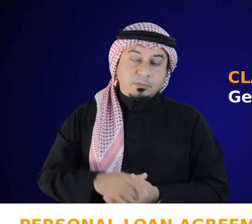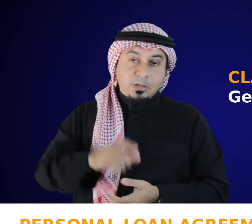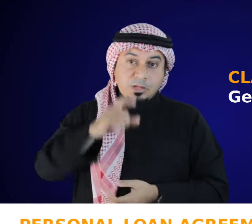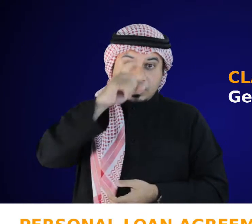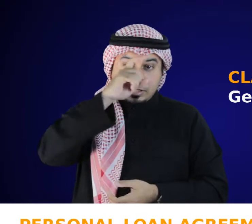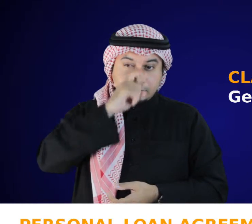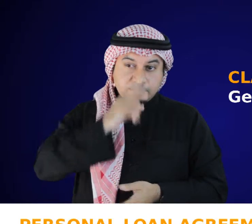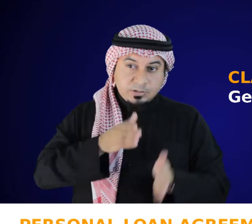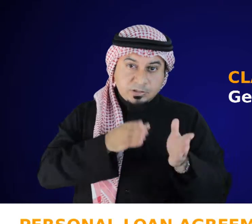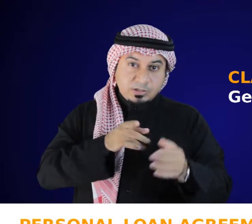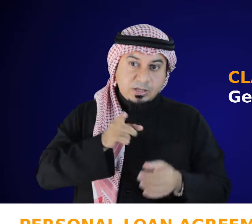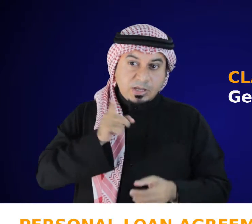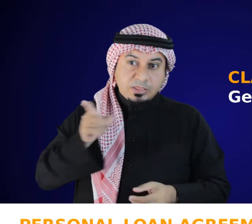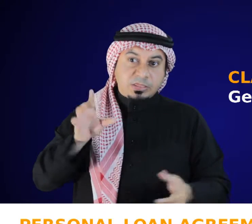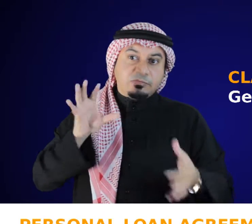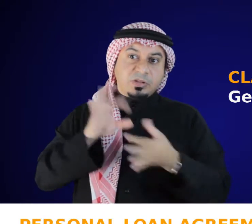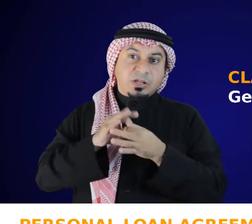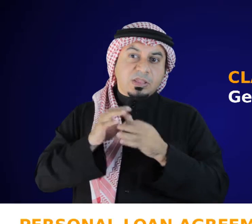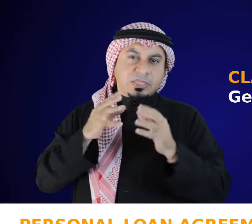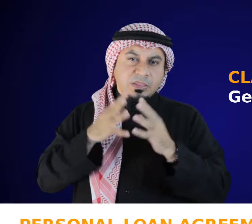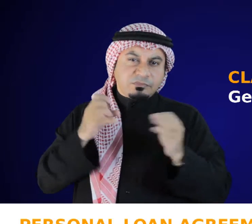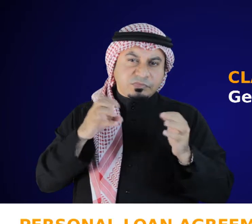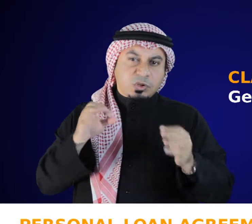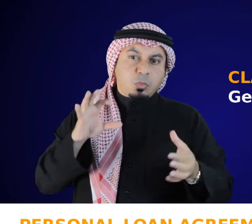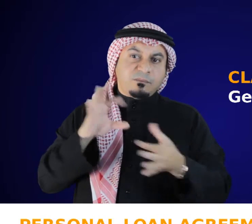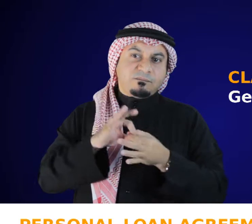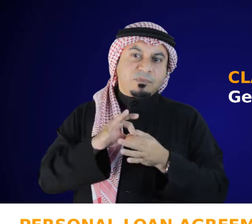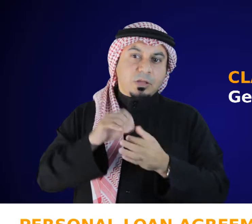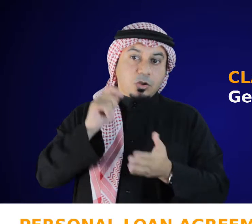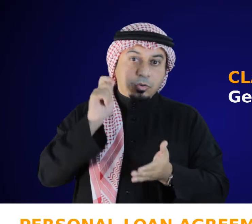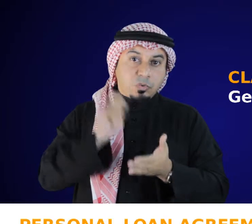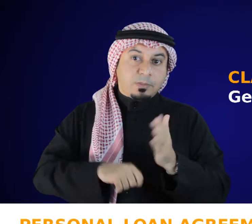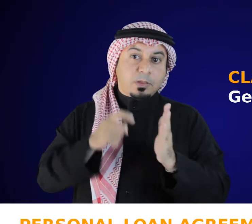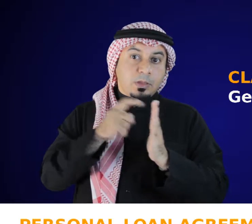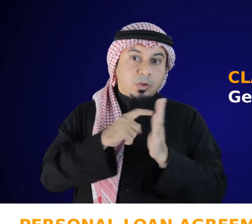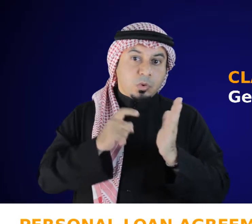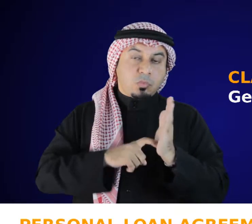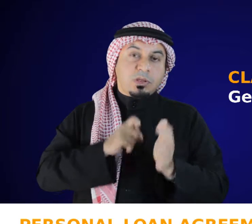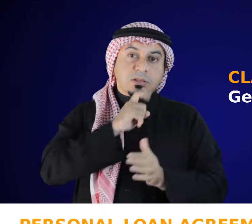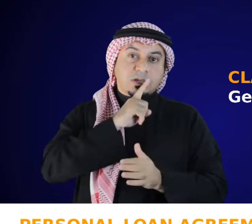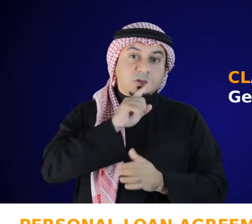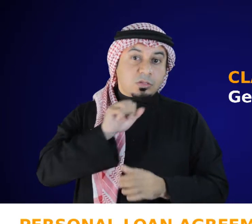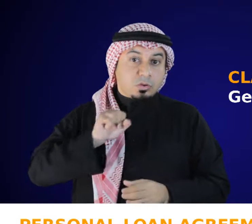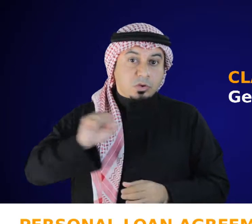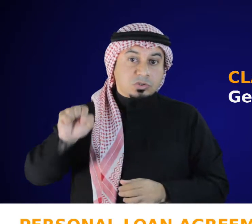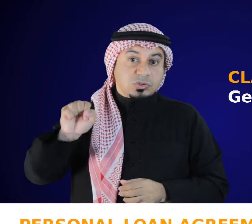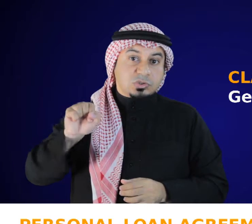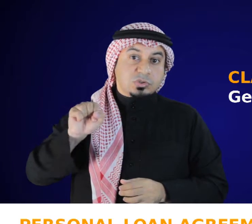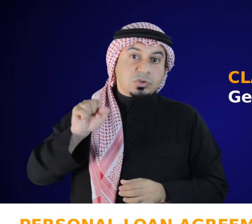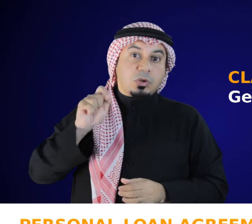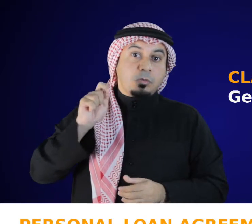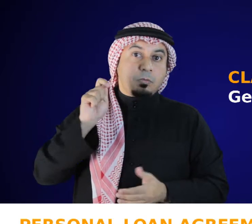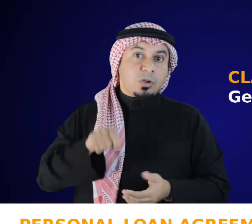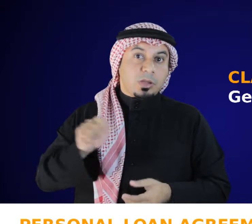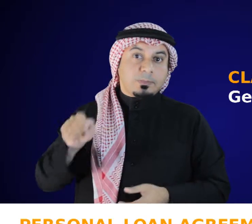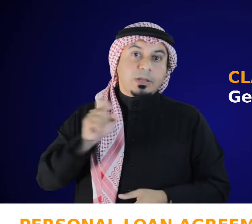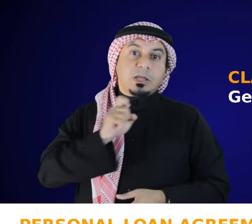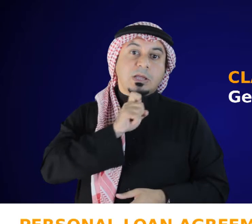16. The client has approved the Arabic version of this agreement. Moreover, accept that it is the right translation for the copy